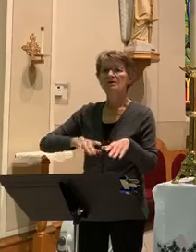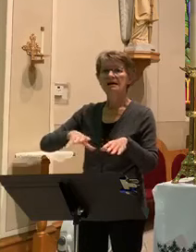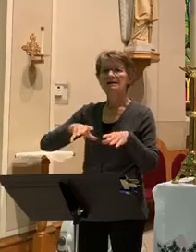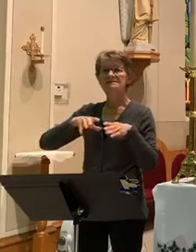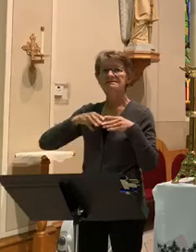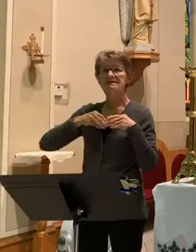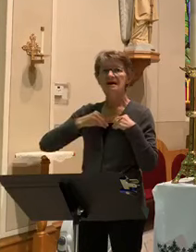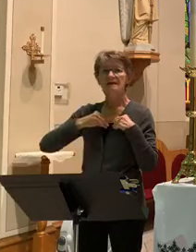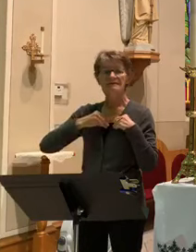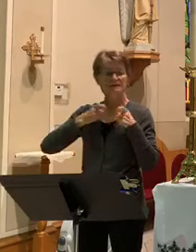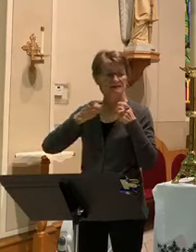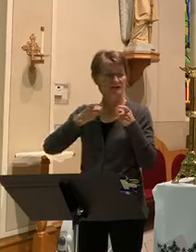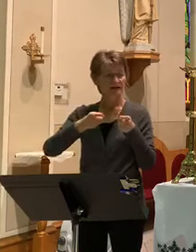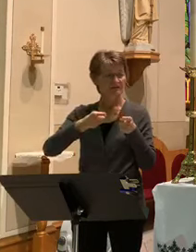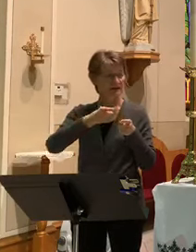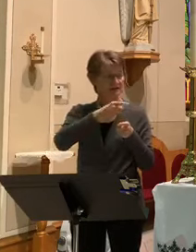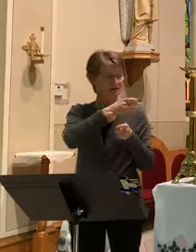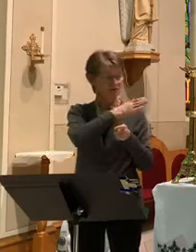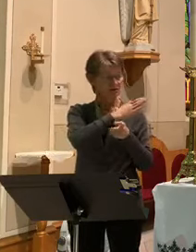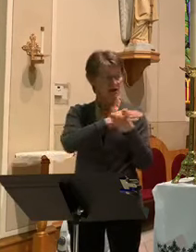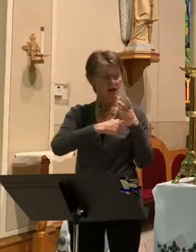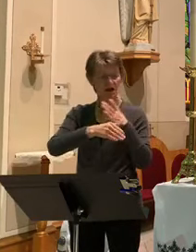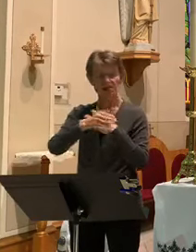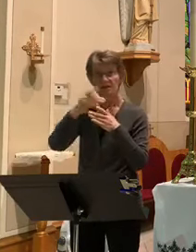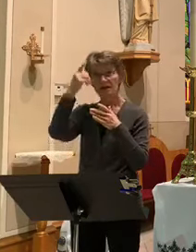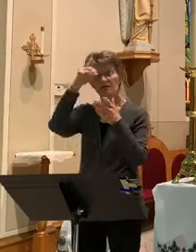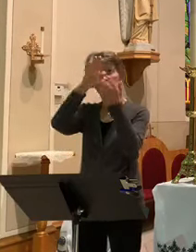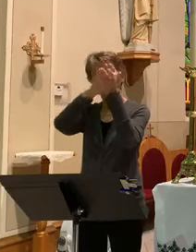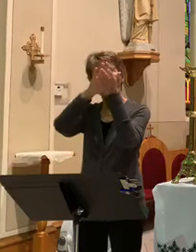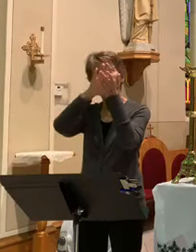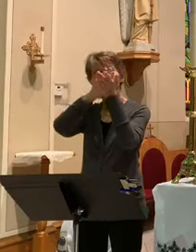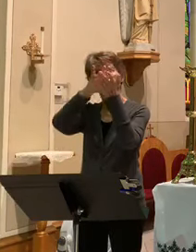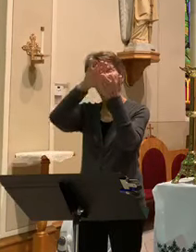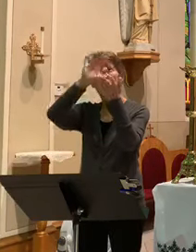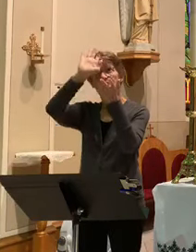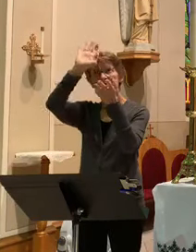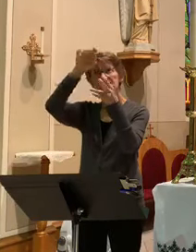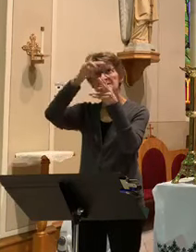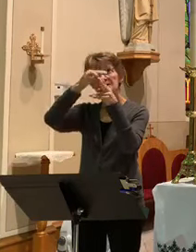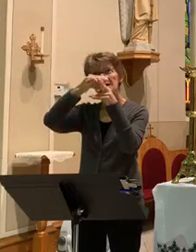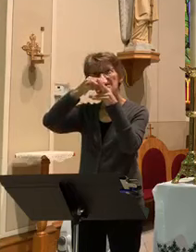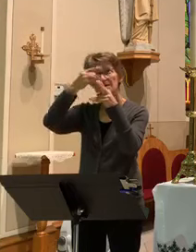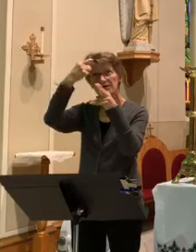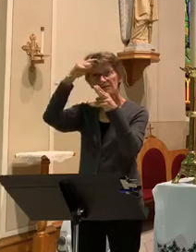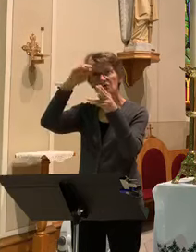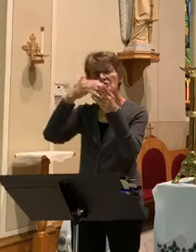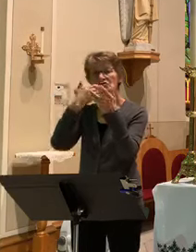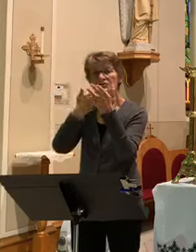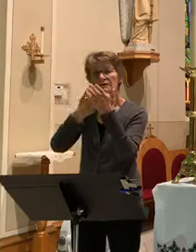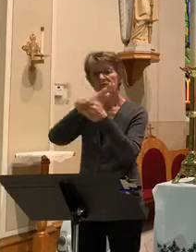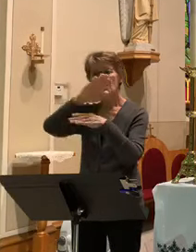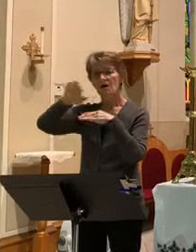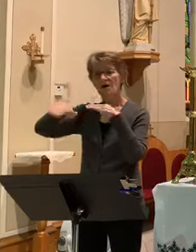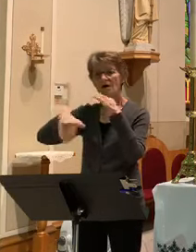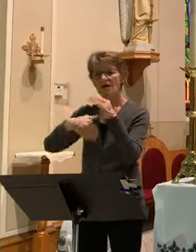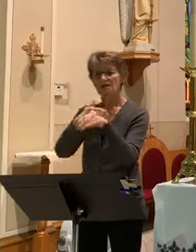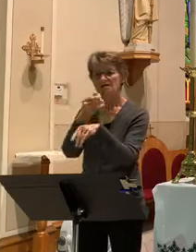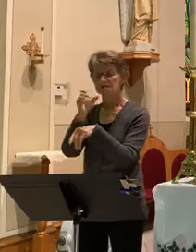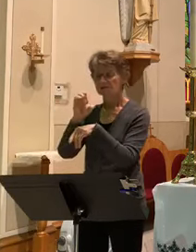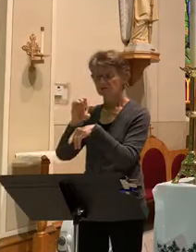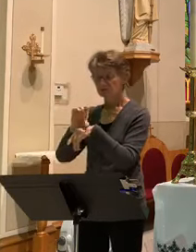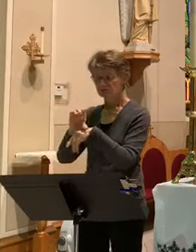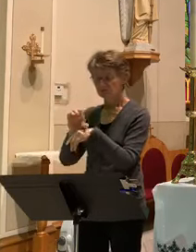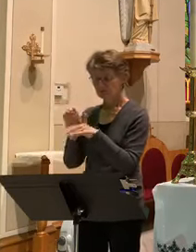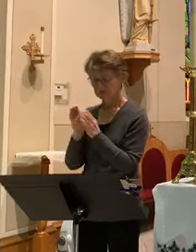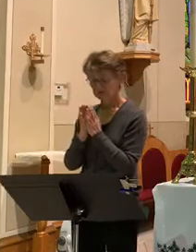the sacrifice at your hands for the praise and the glory of his name, for our good and the good of all of his holy church.